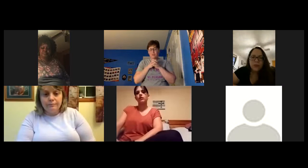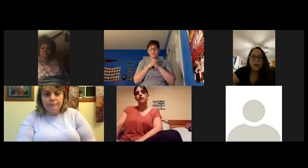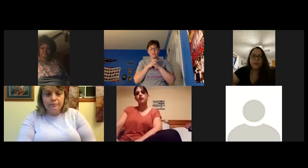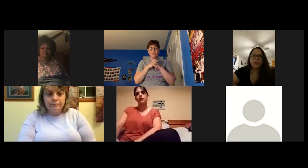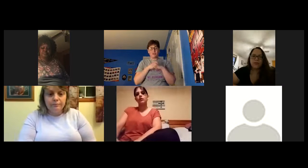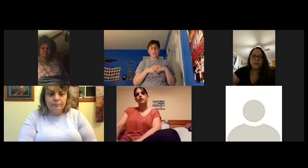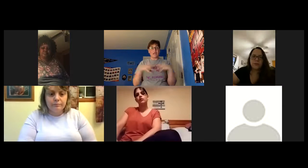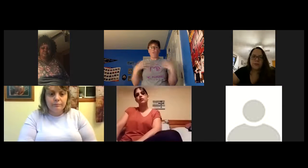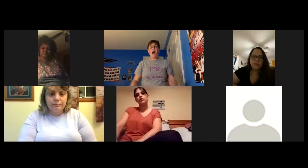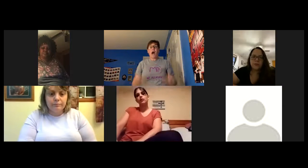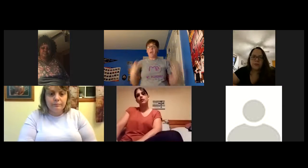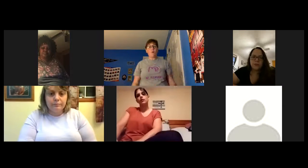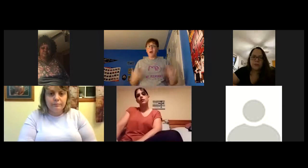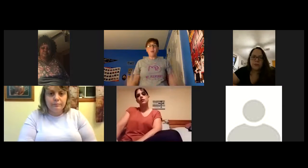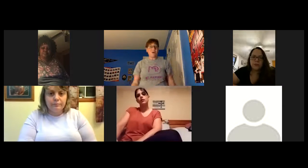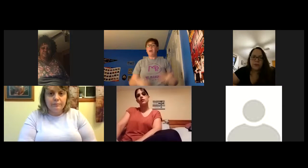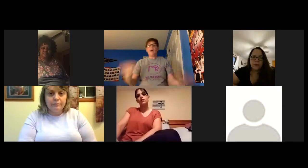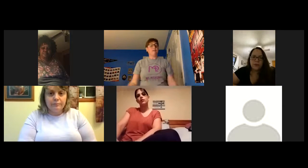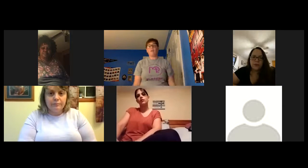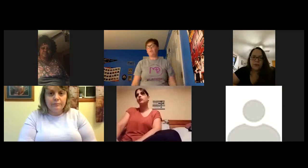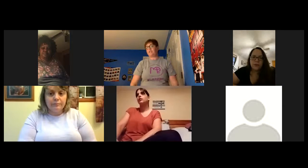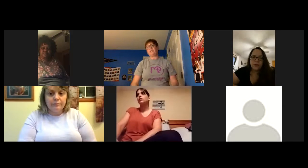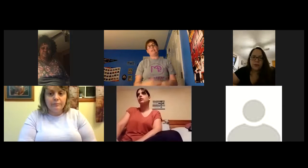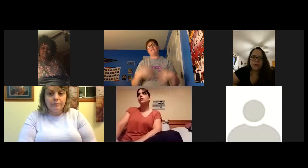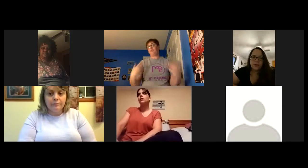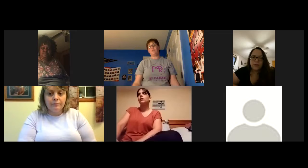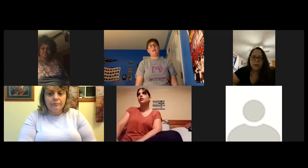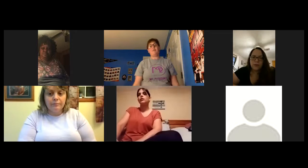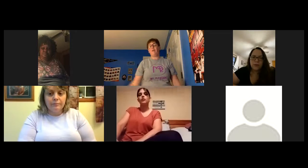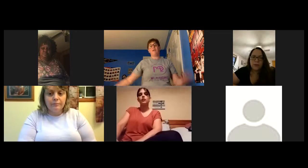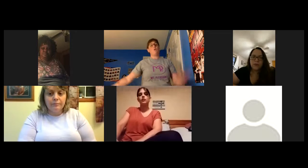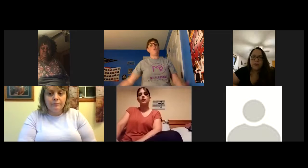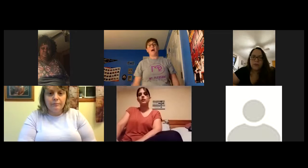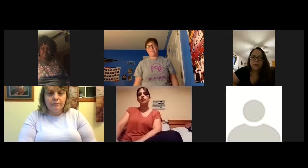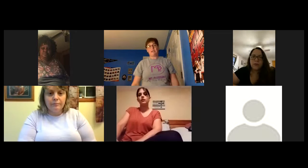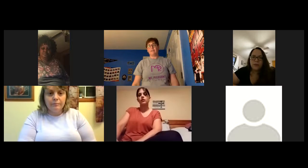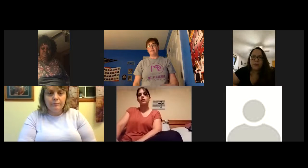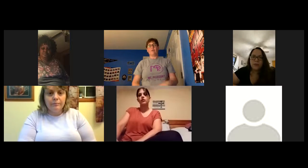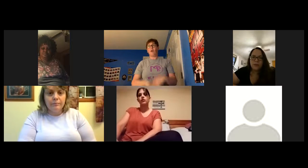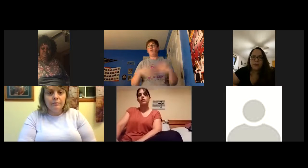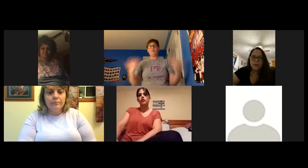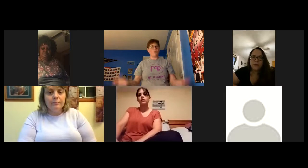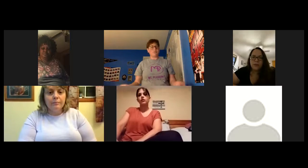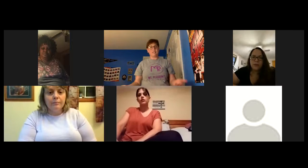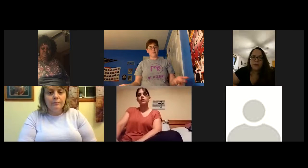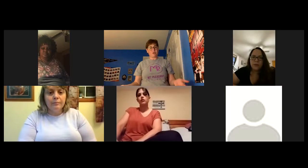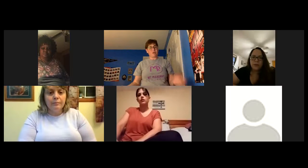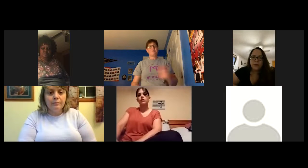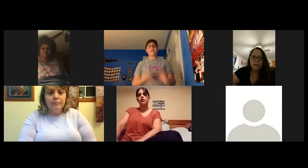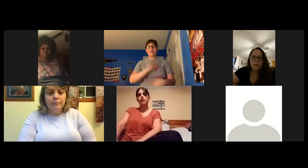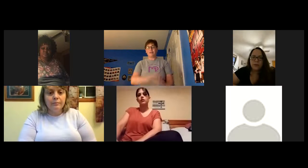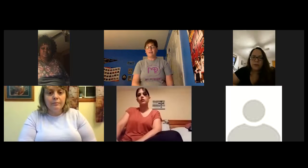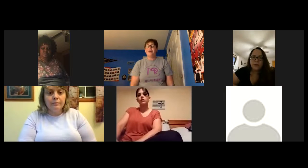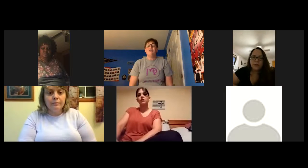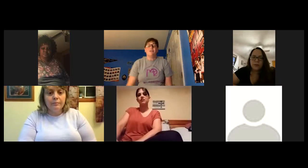get those children who are like, why? And they're just like, they just won't stop. They want to know why, because their whole little world has been turned